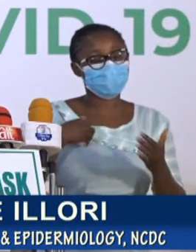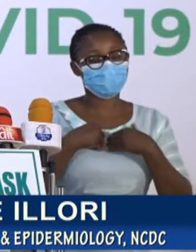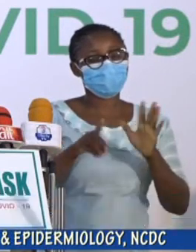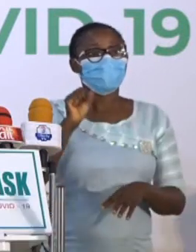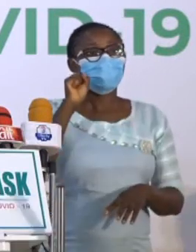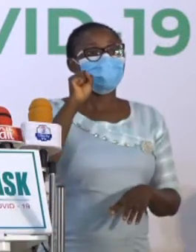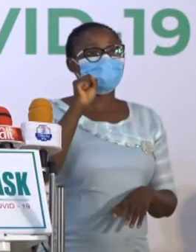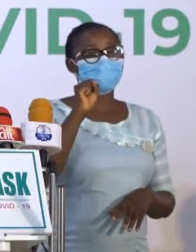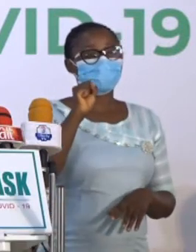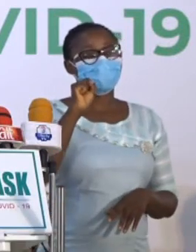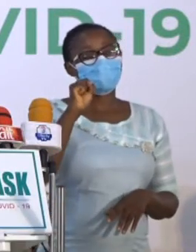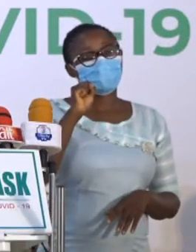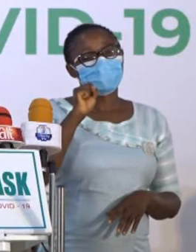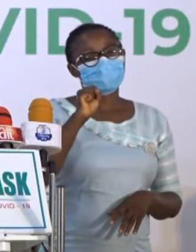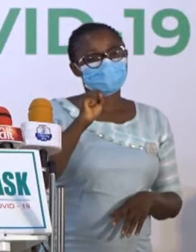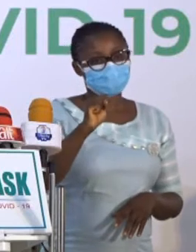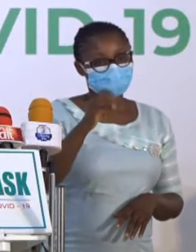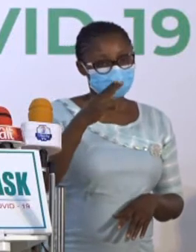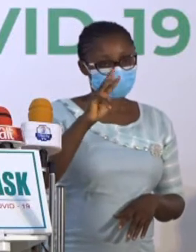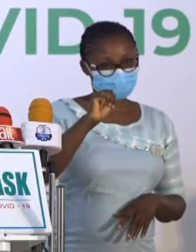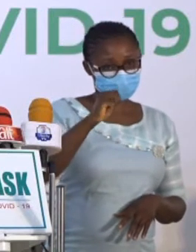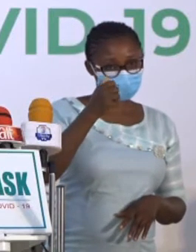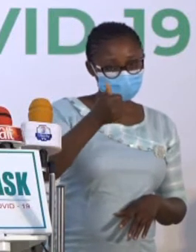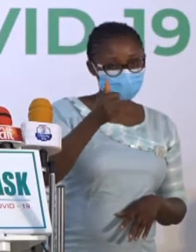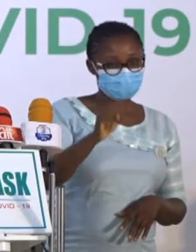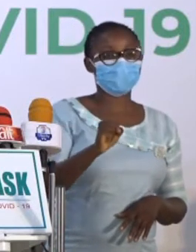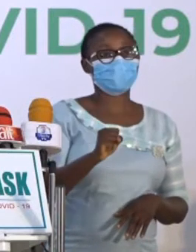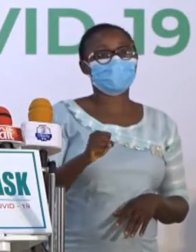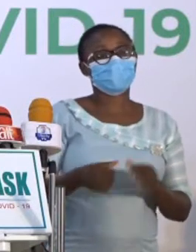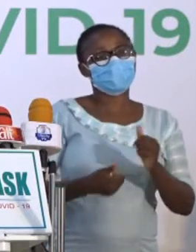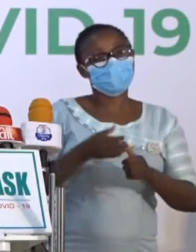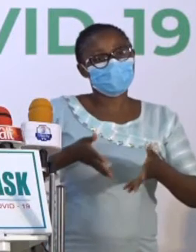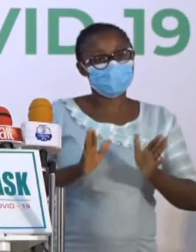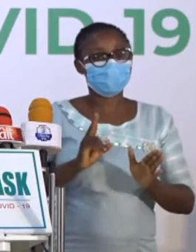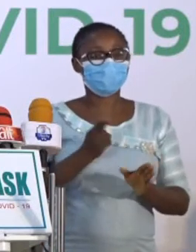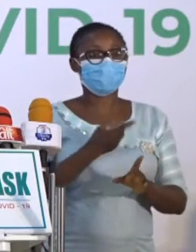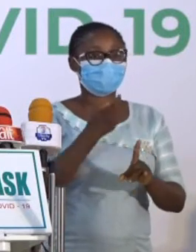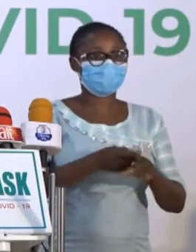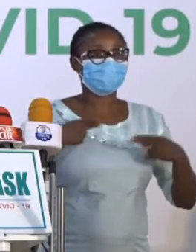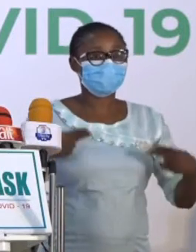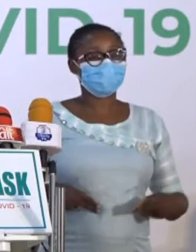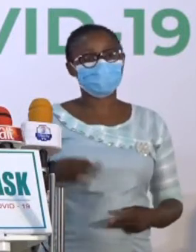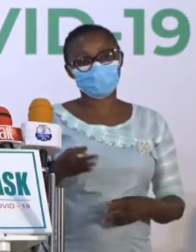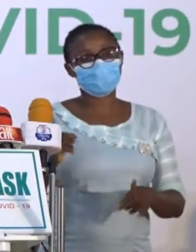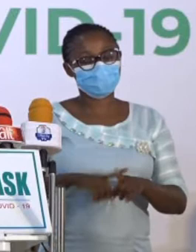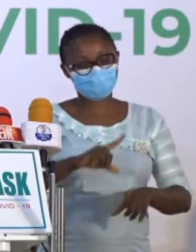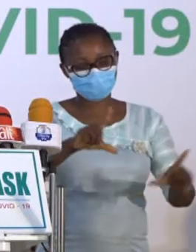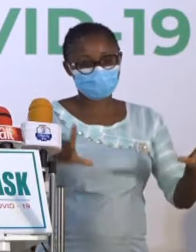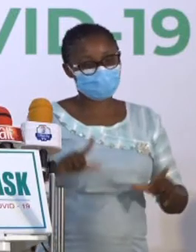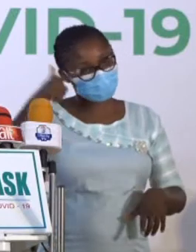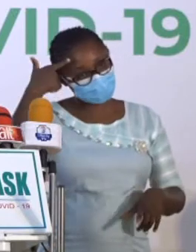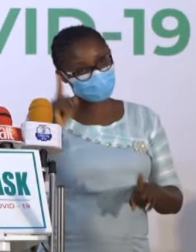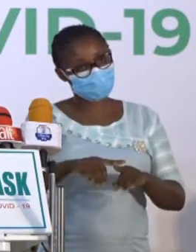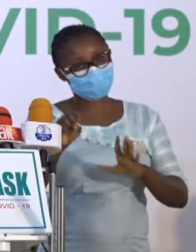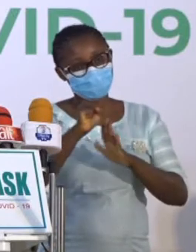states. This SOMAS allows real-time case-based surveillance from health facilities to the local government, to the state,